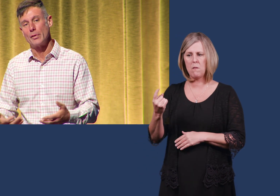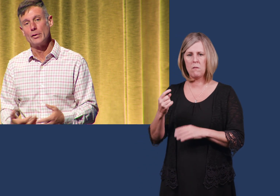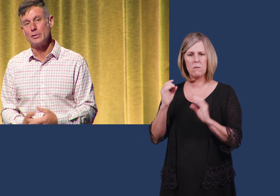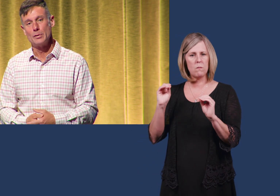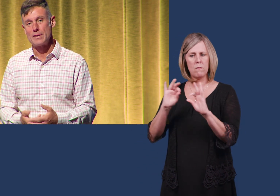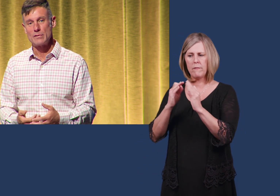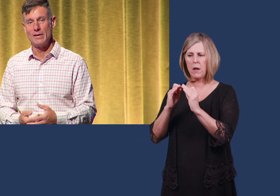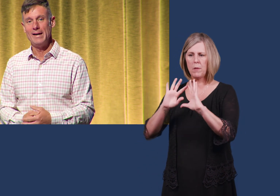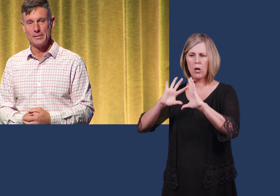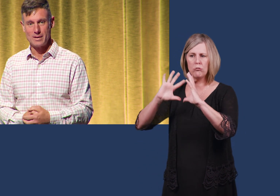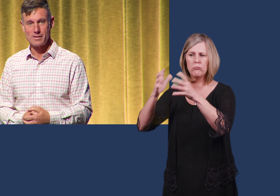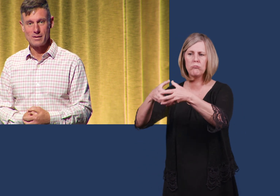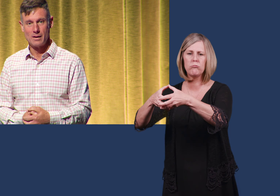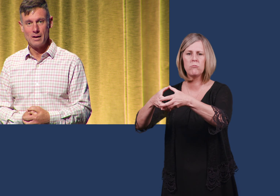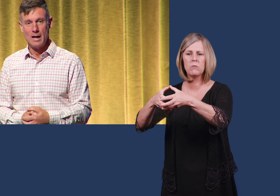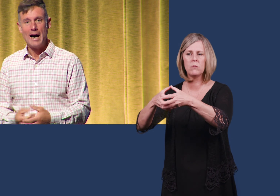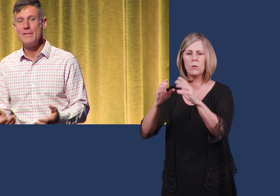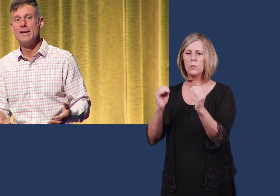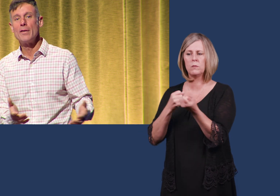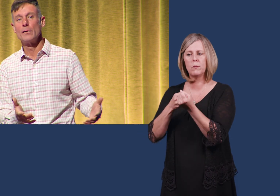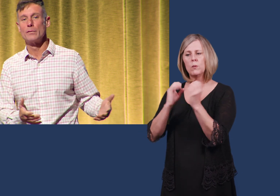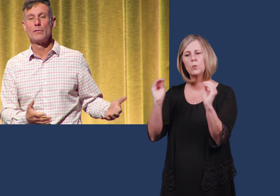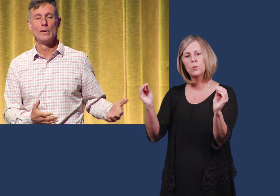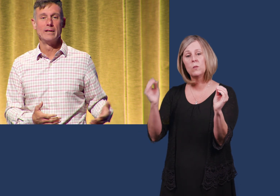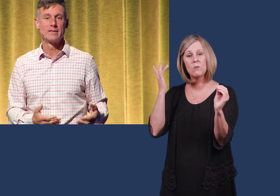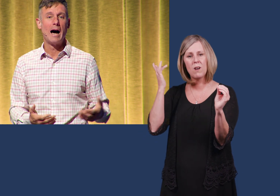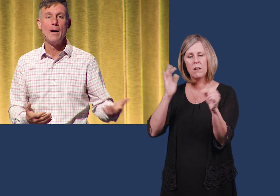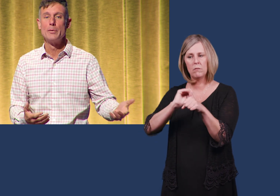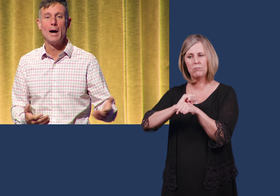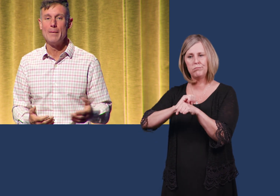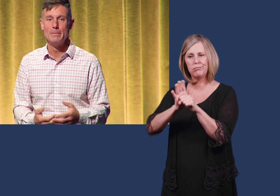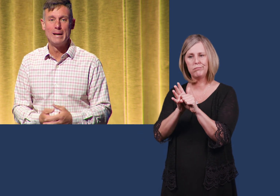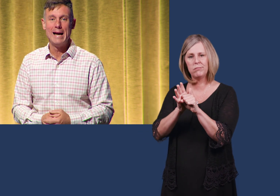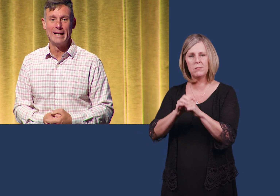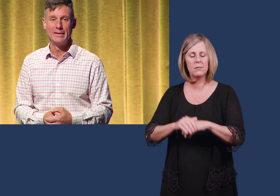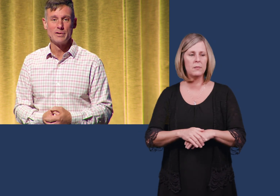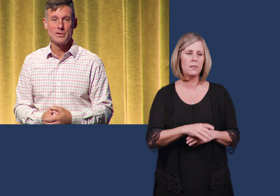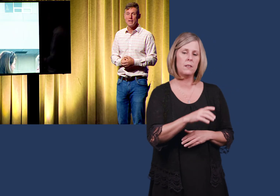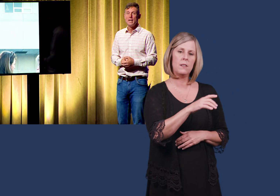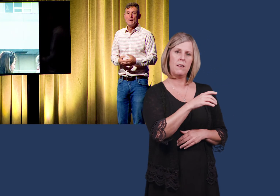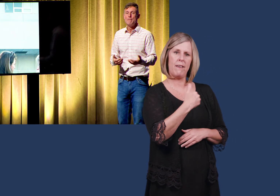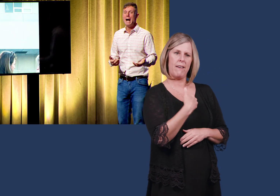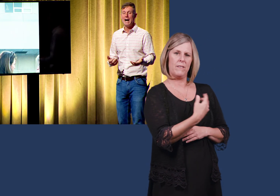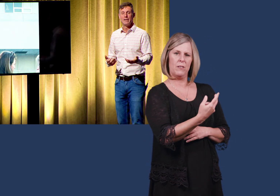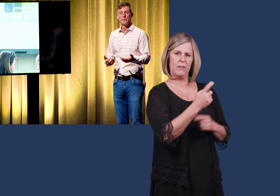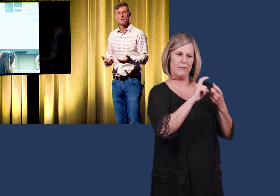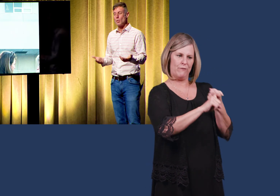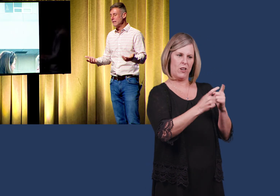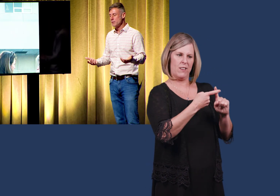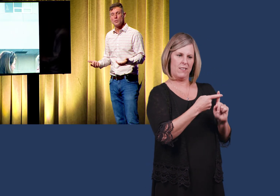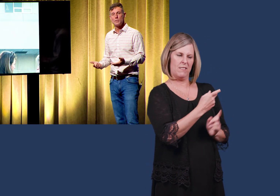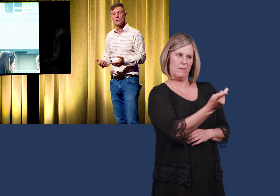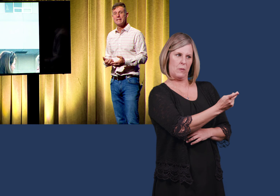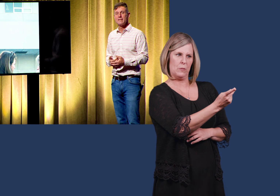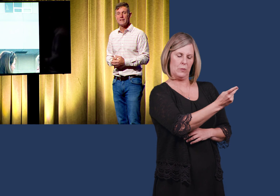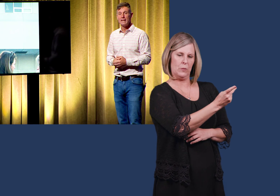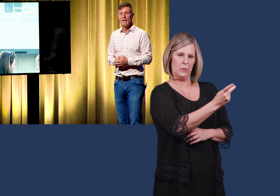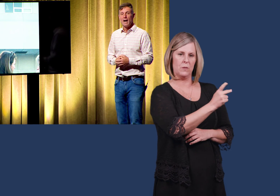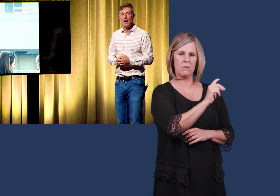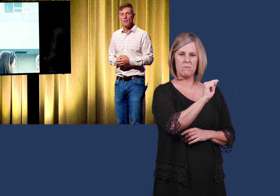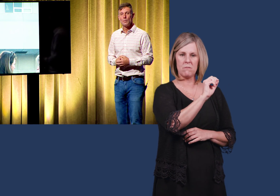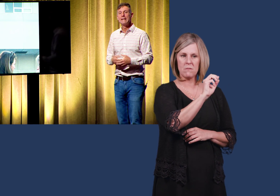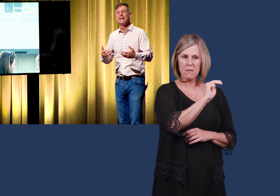be with her due to this virus. I have another friend, Tom and Robin May, and their son, Matt, who's 22, was